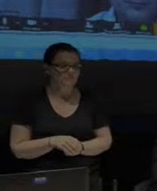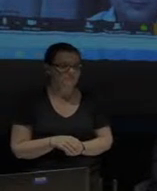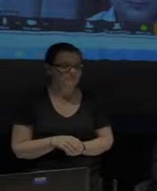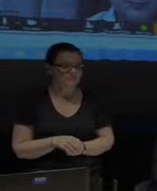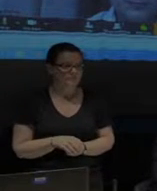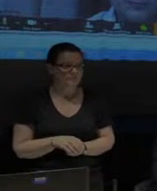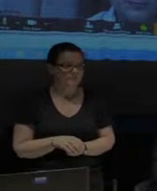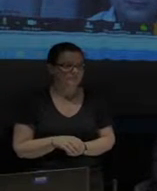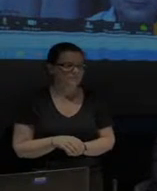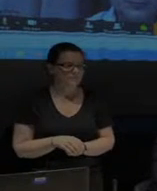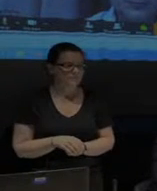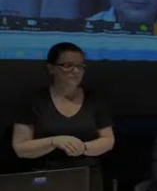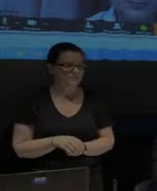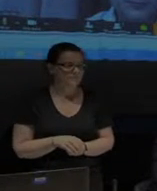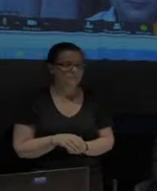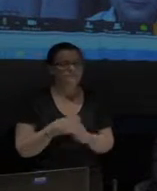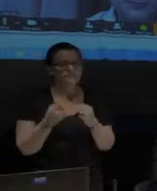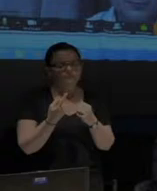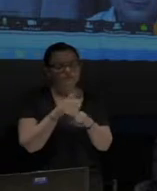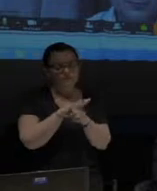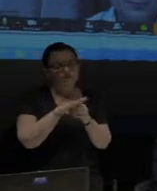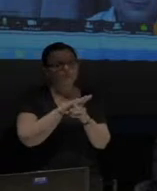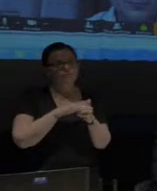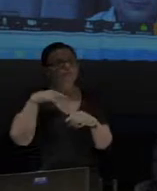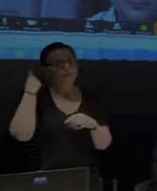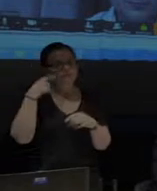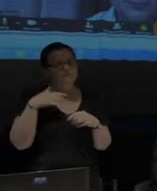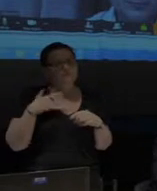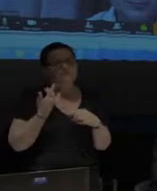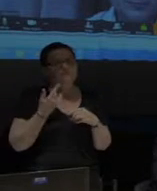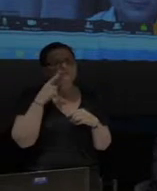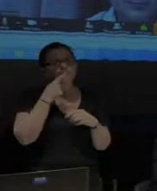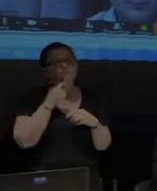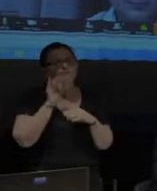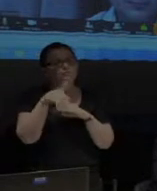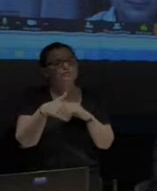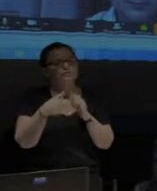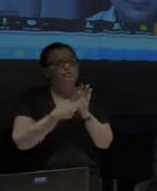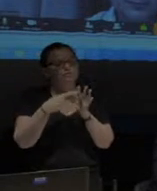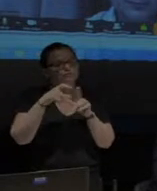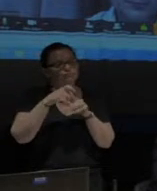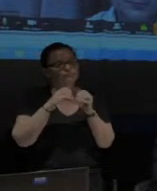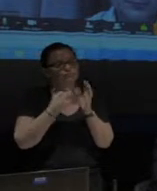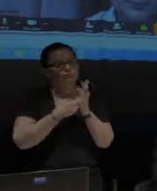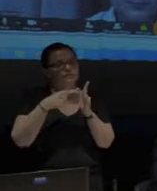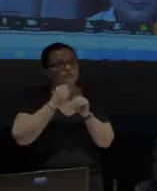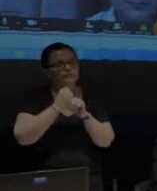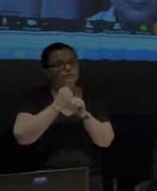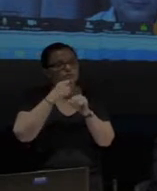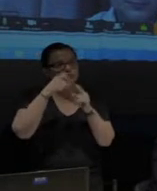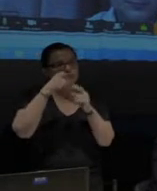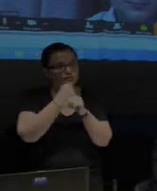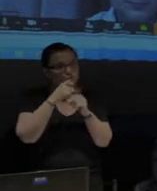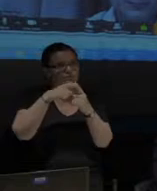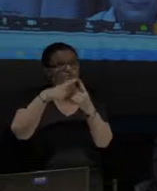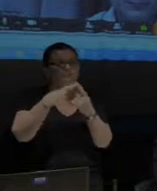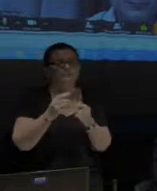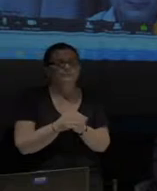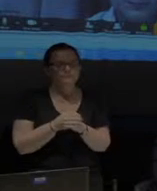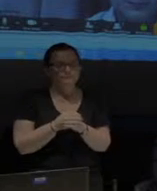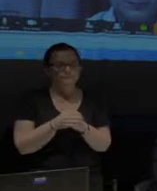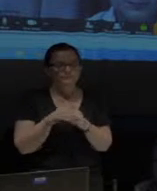I live in a very diverse part of London. I live in Redbridge, London Borough of Redbridge, and I